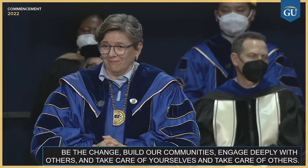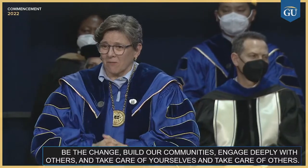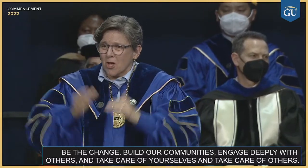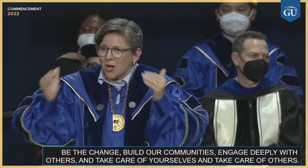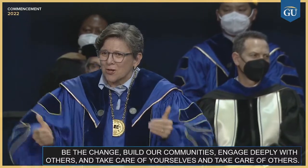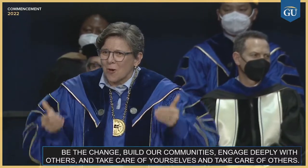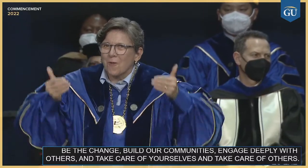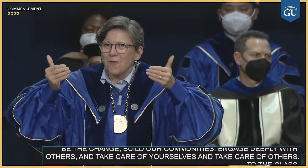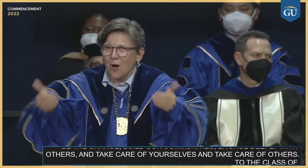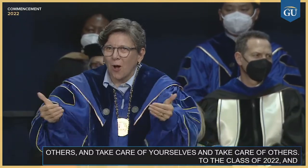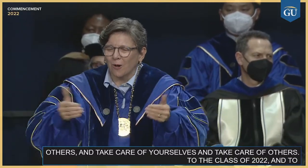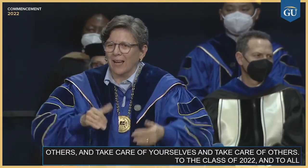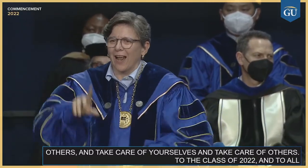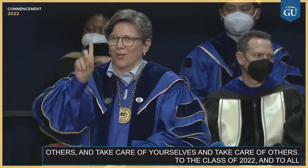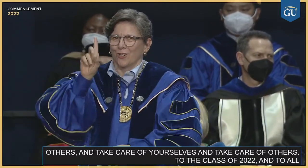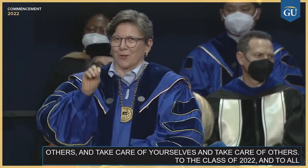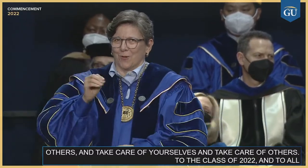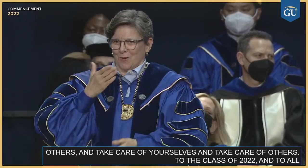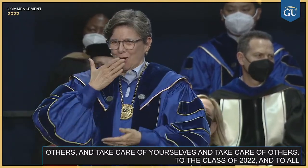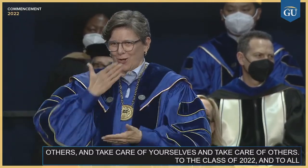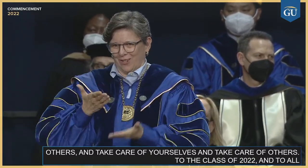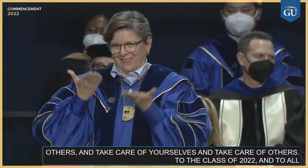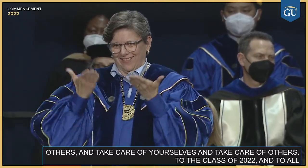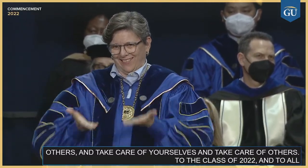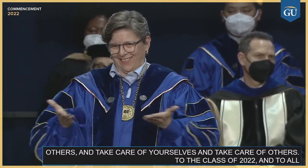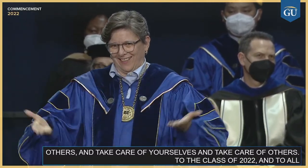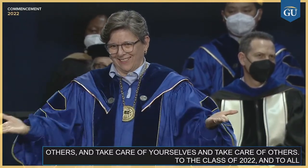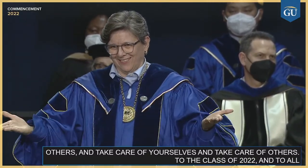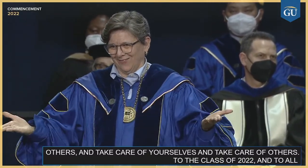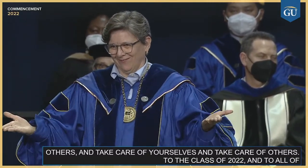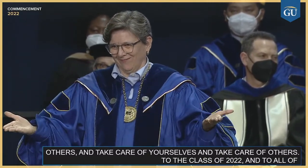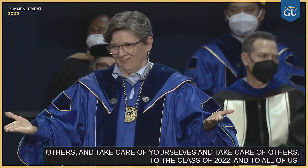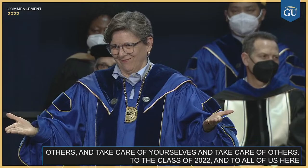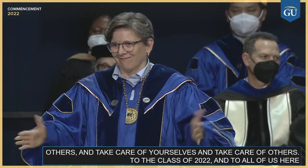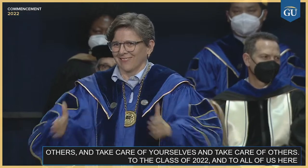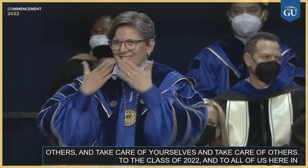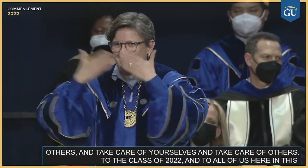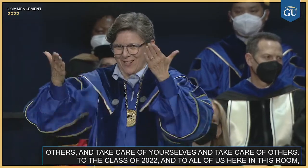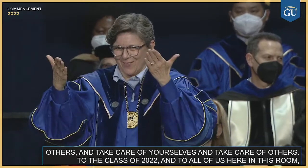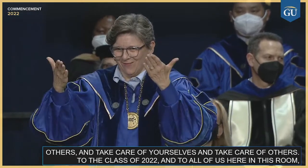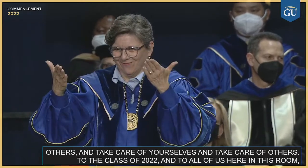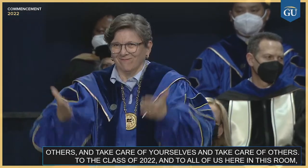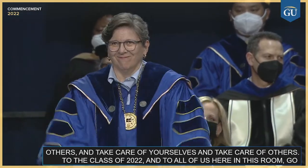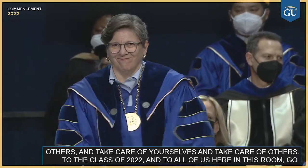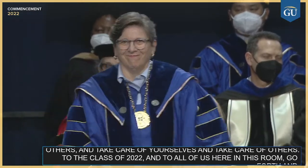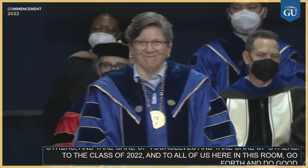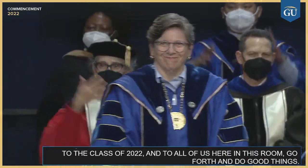room, go forth and do good things. Thank you.